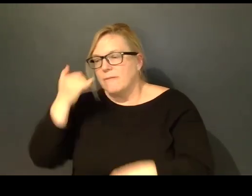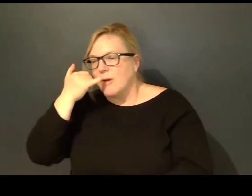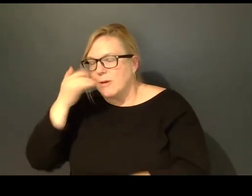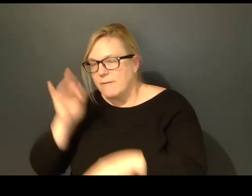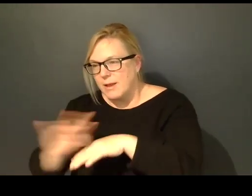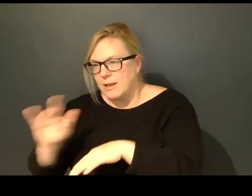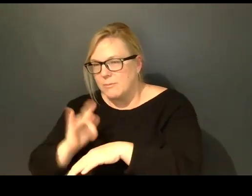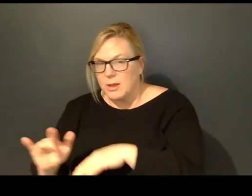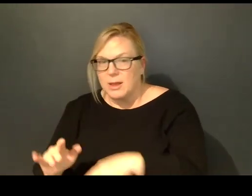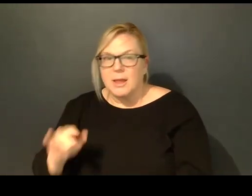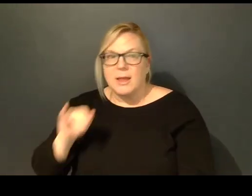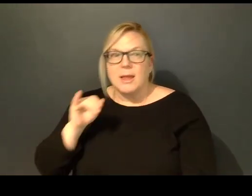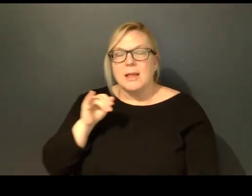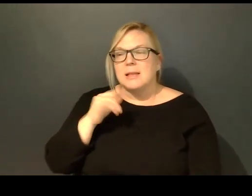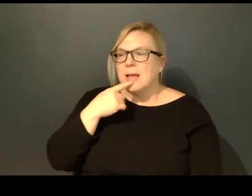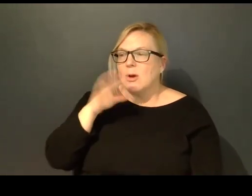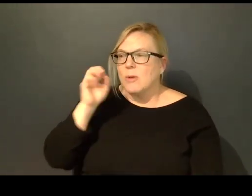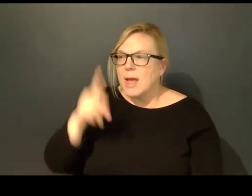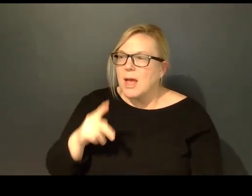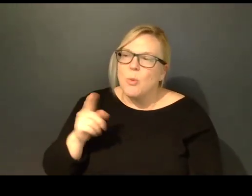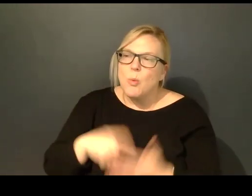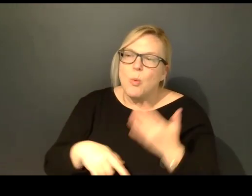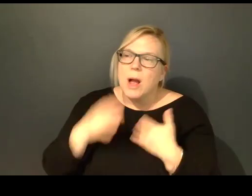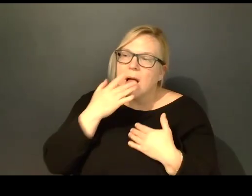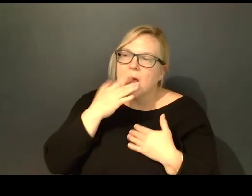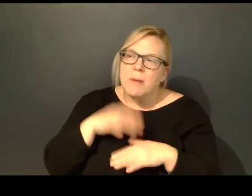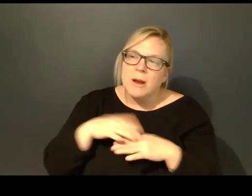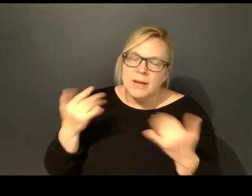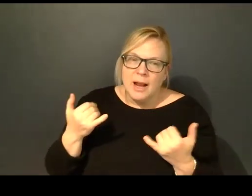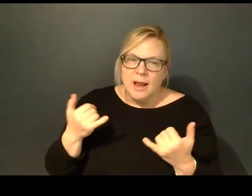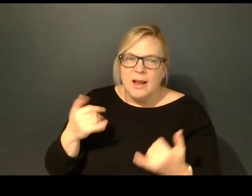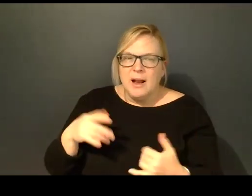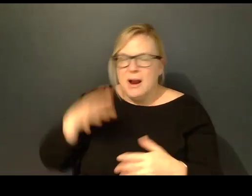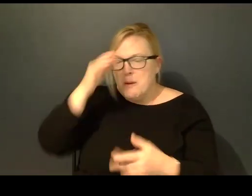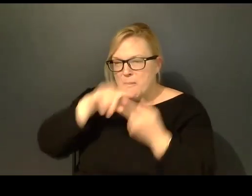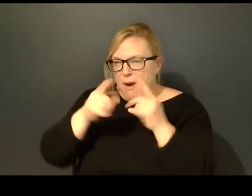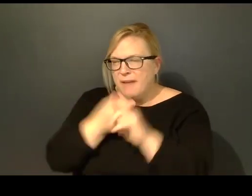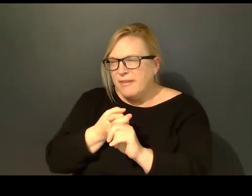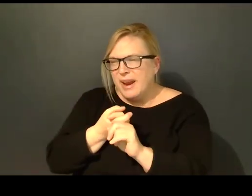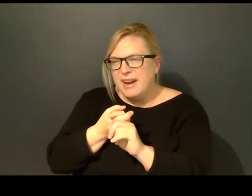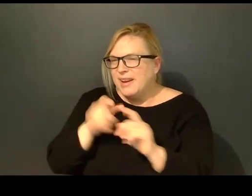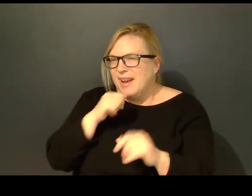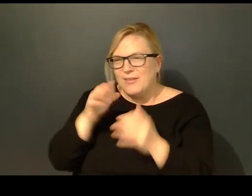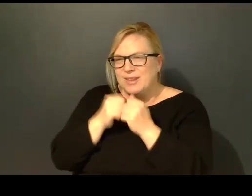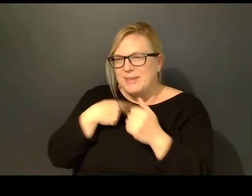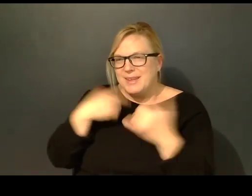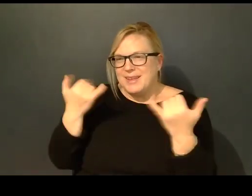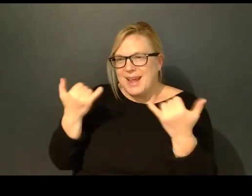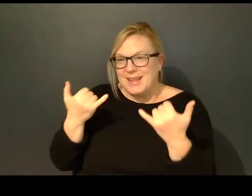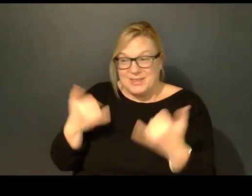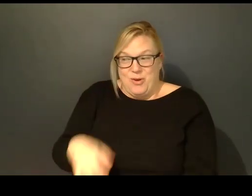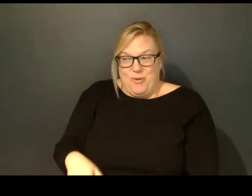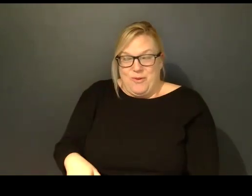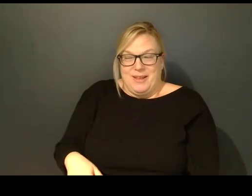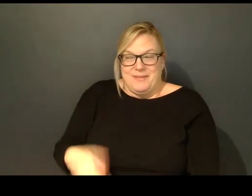we're going out and then I'm like, oh, what color? Like for today, like he wasn't with me today, and I'm like, I don't know what color this is. I don't remember. So I could have had him take a